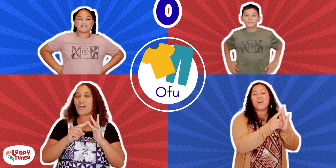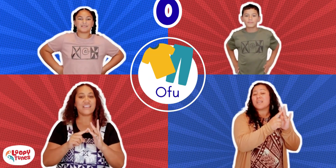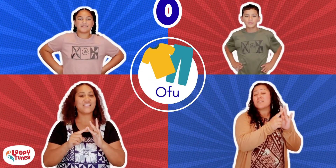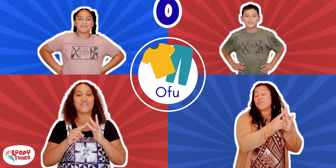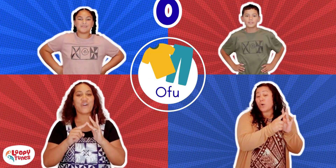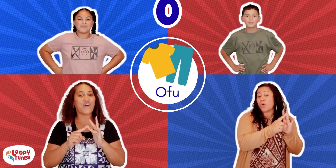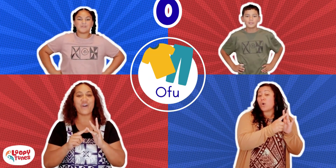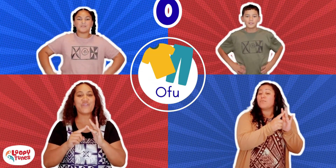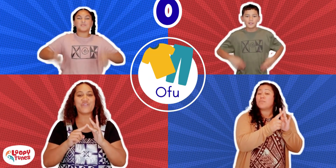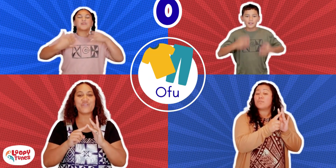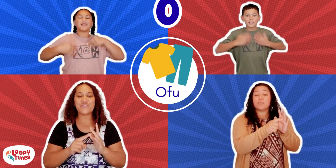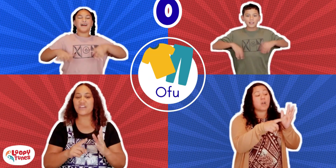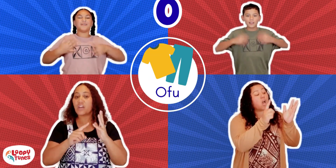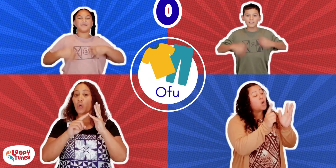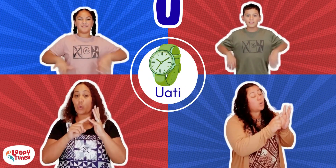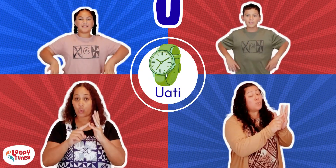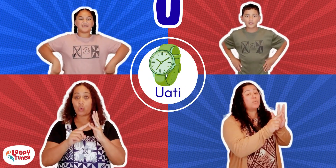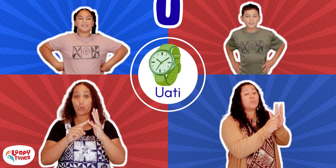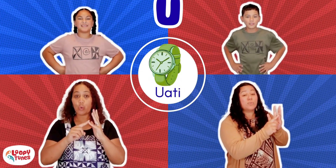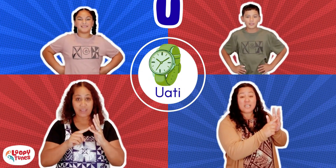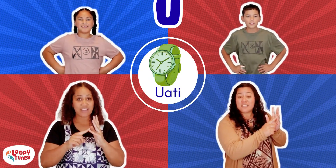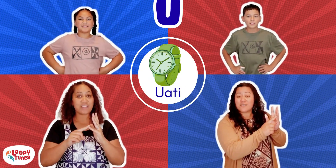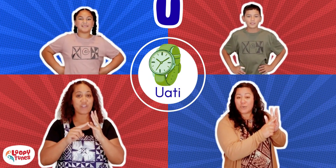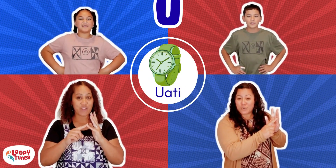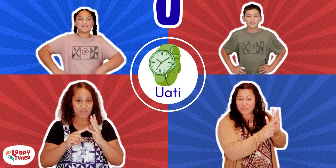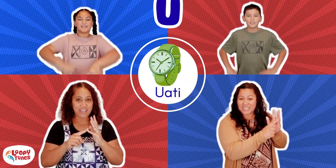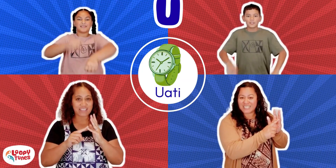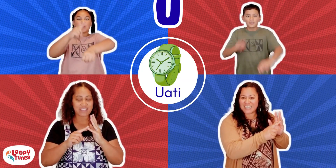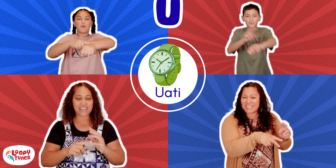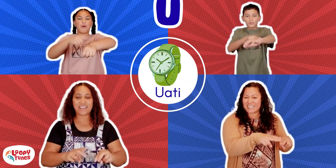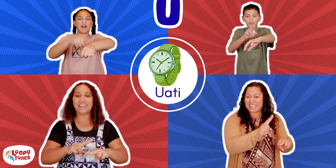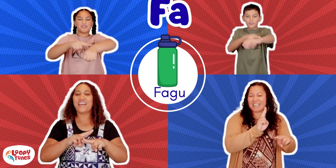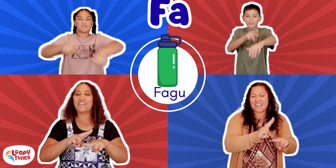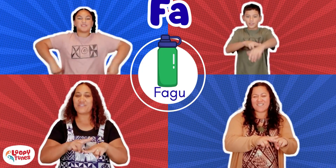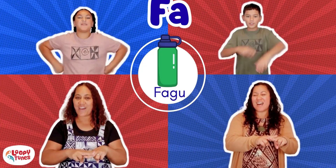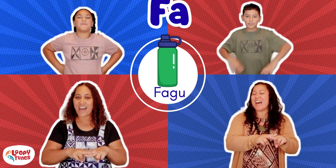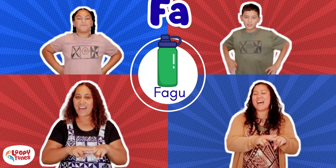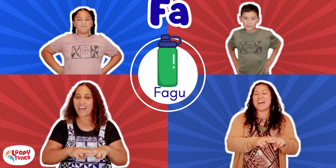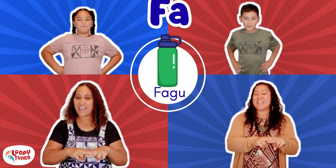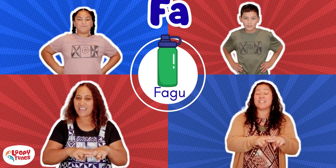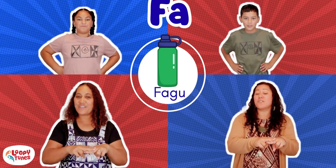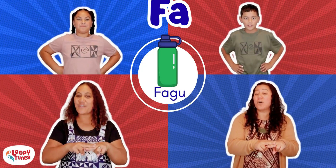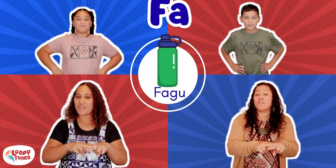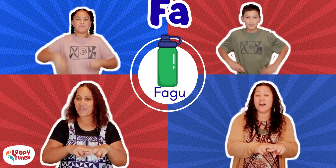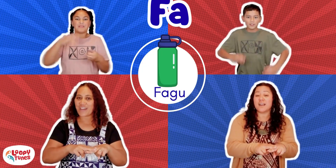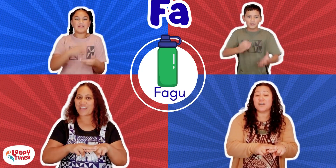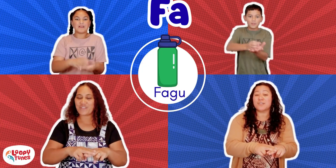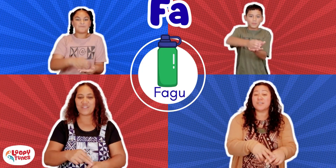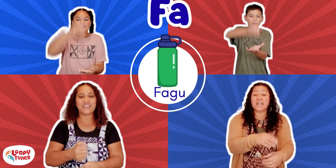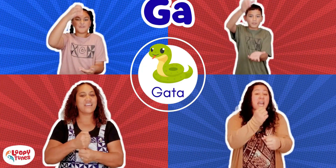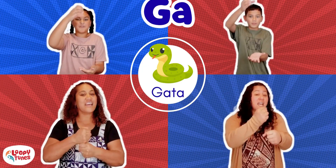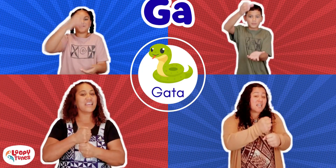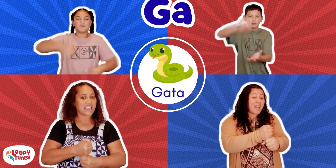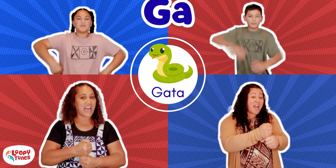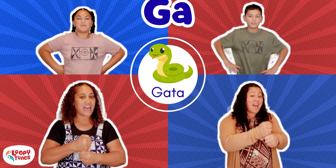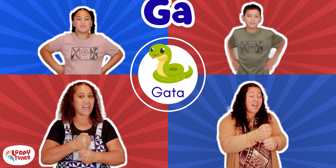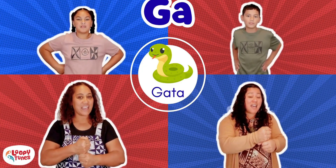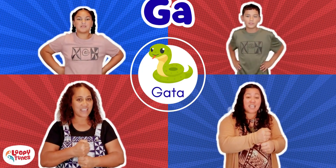is for ofu. U is for wati. Va is for fango. Nga is